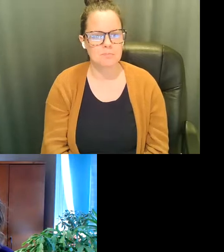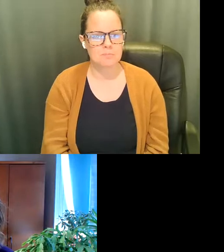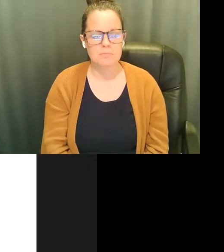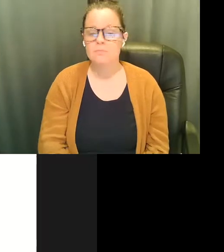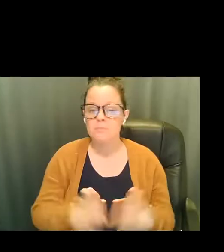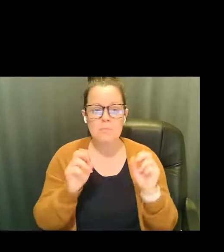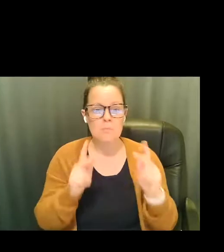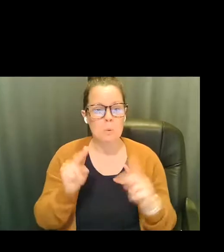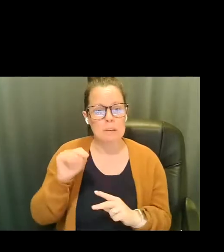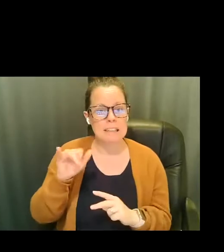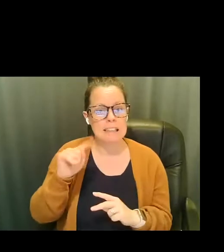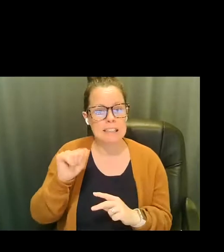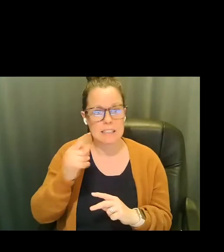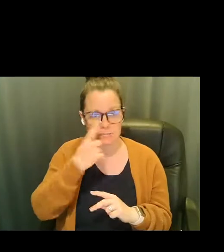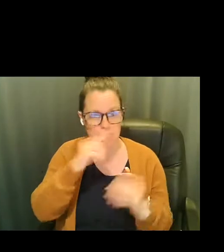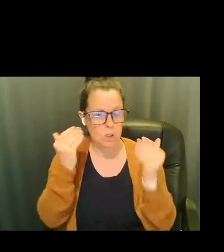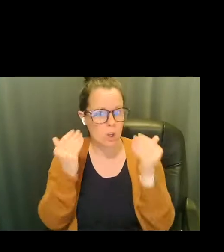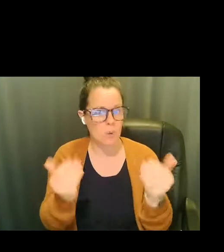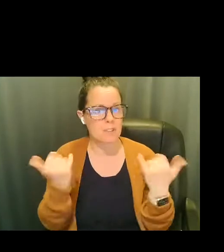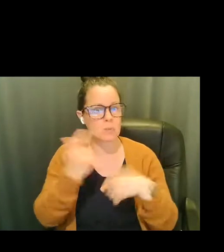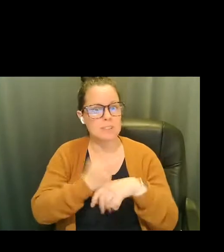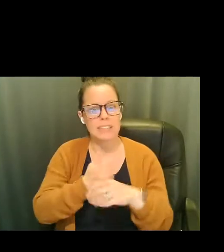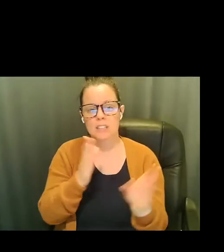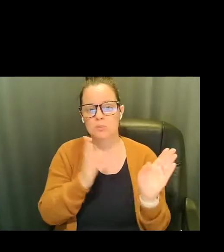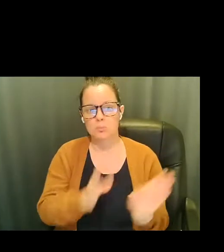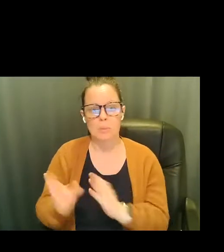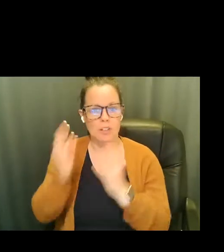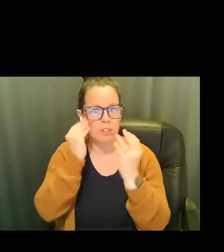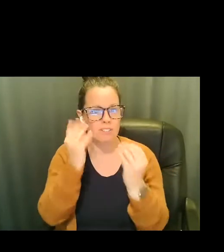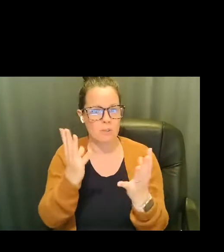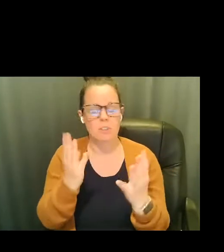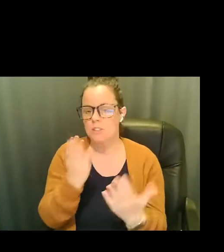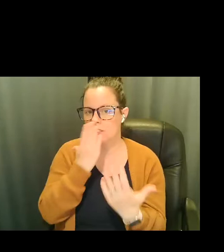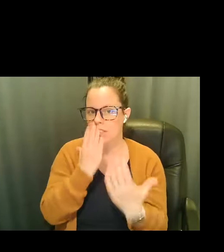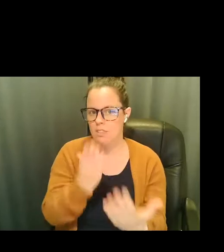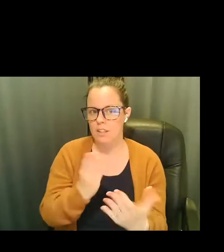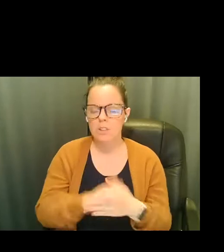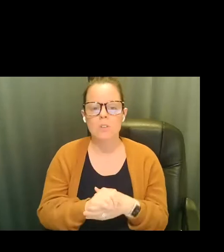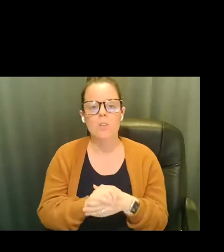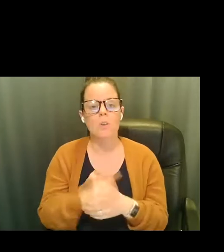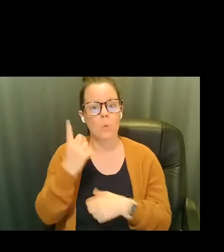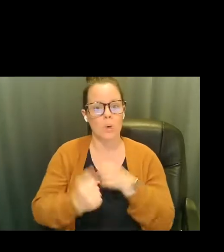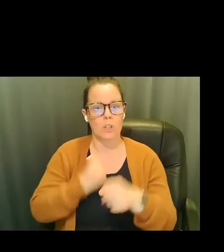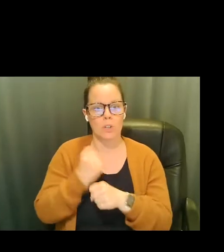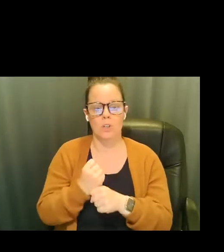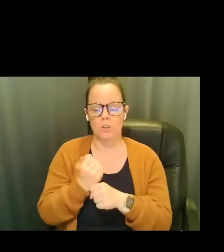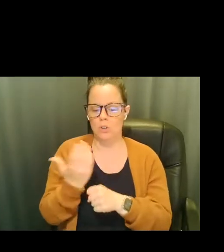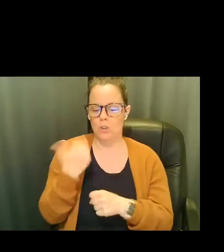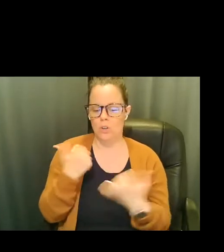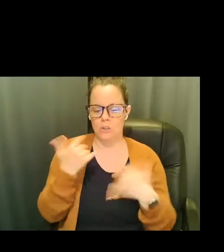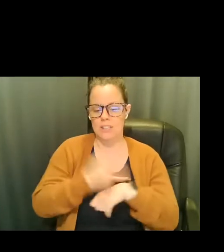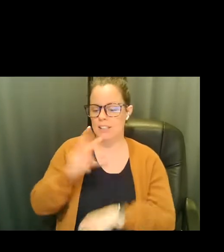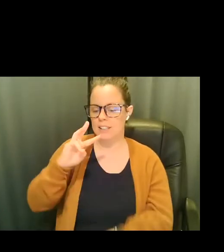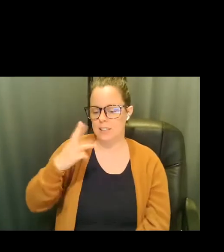Okay, Nita, please go ahead with today's prepared information. Thank you. A year ago today, the